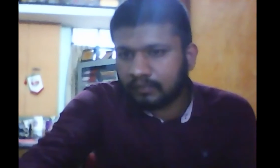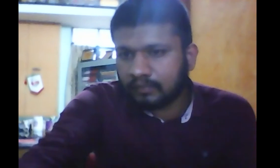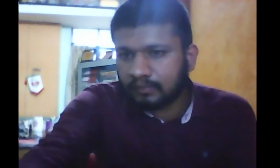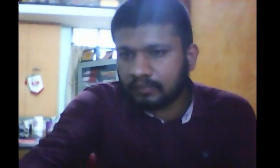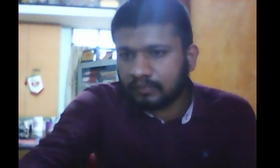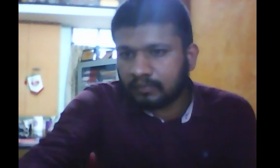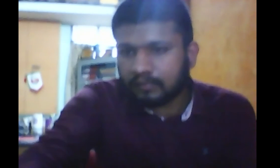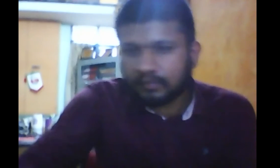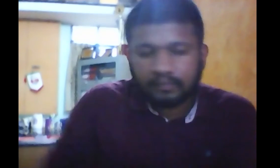Who is this?